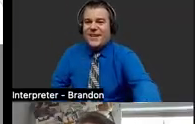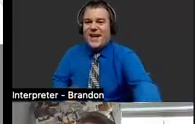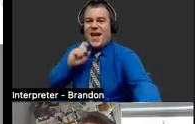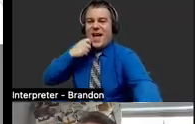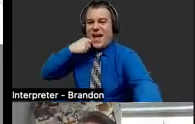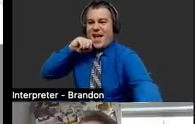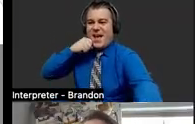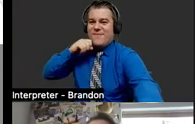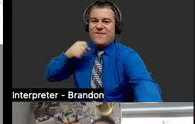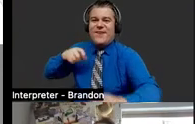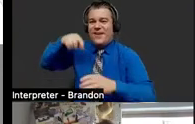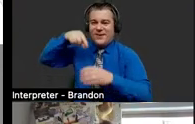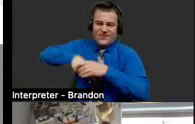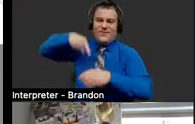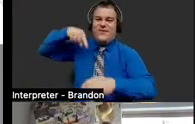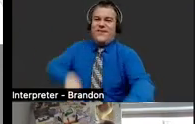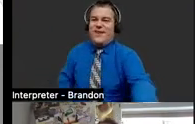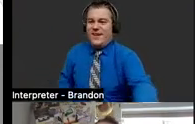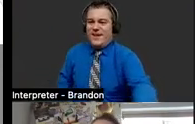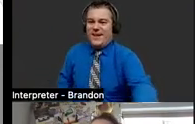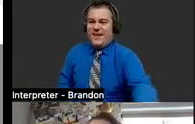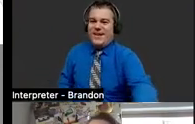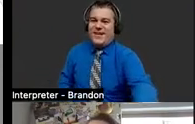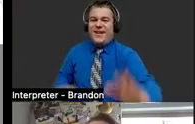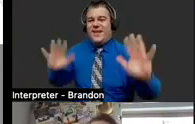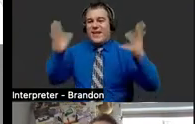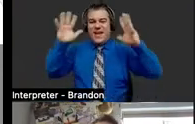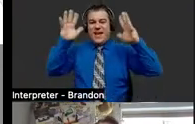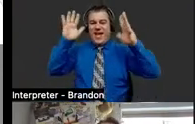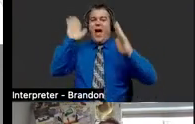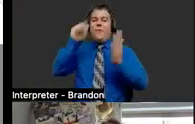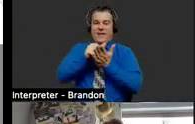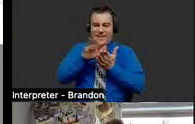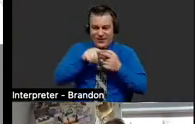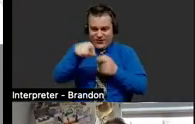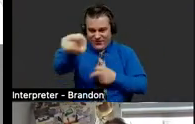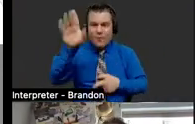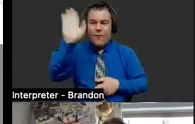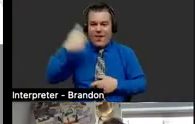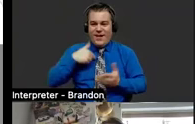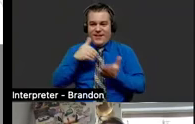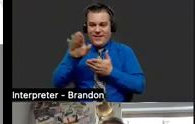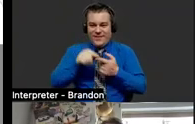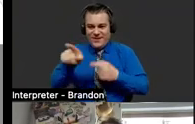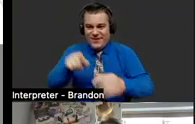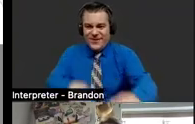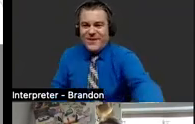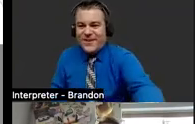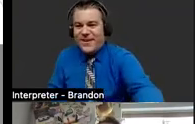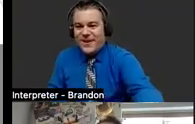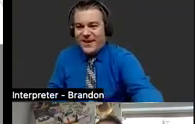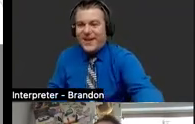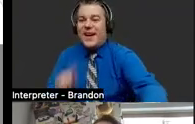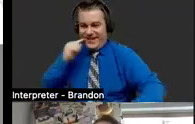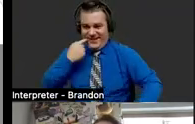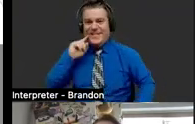like 1, 2, 3. So yay! So I'm going to send that to you. So isn't it so fun? You can literally just core the apple